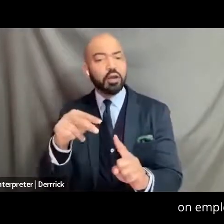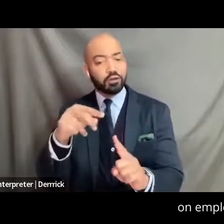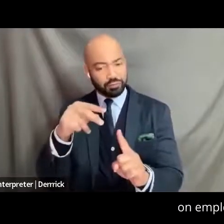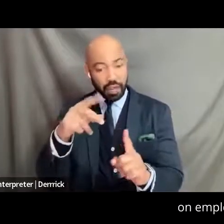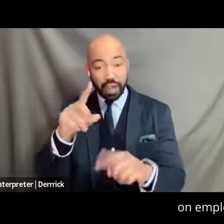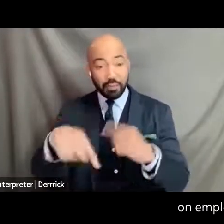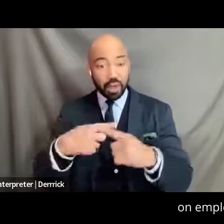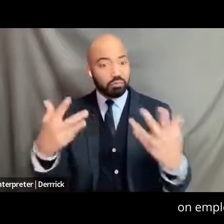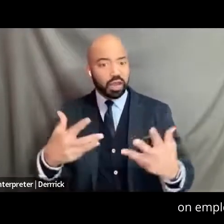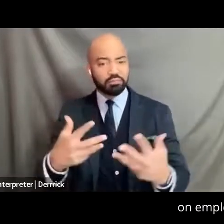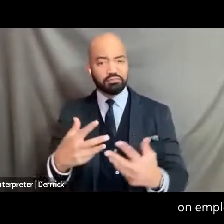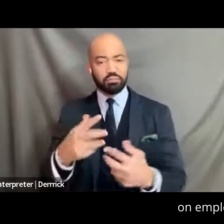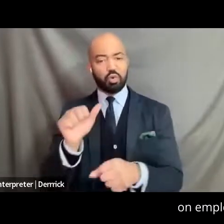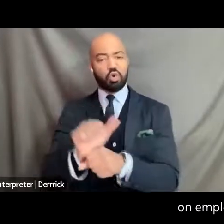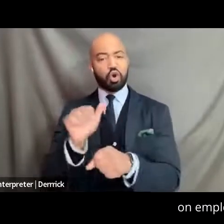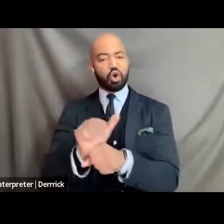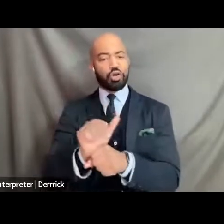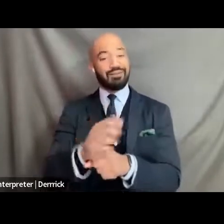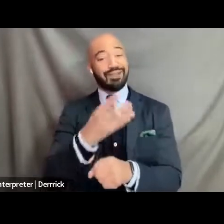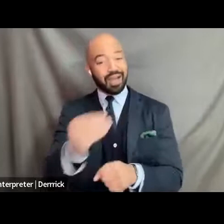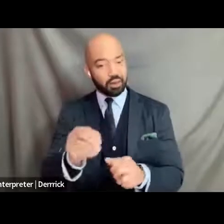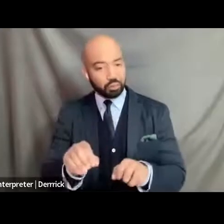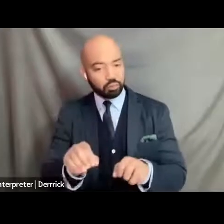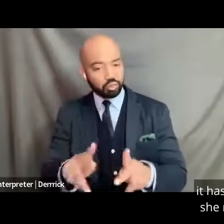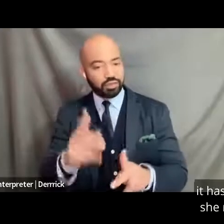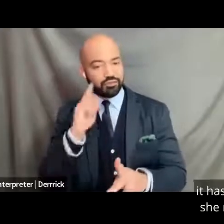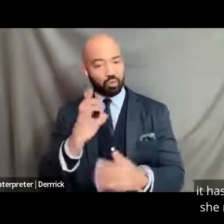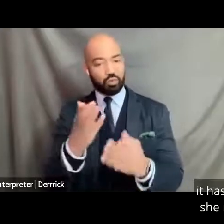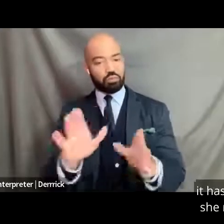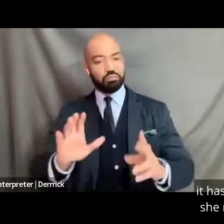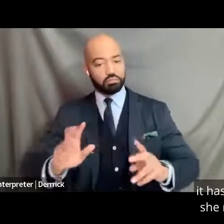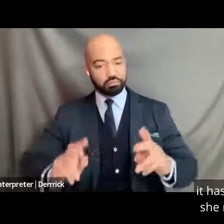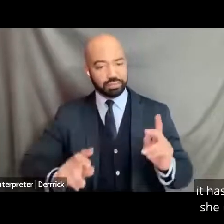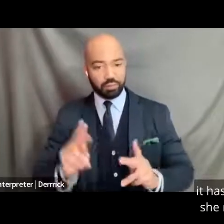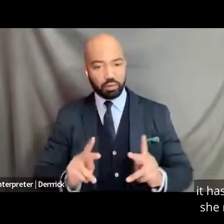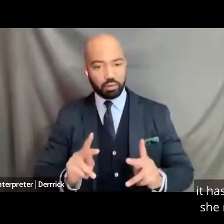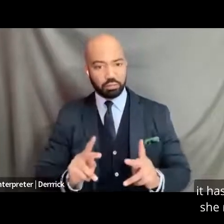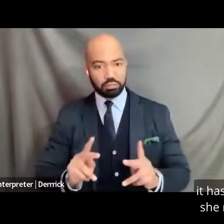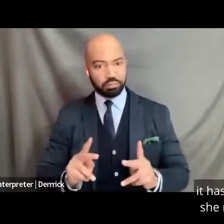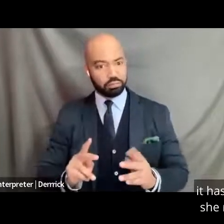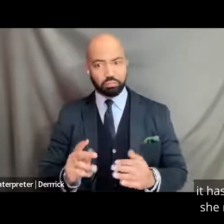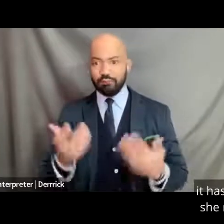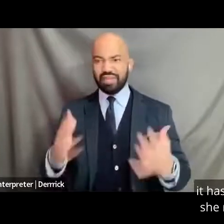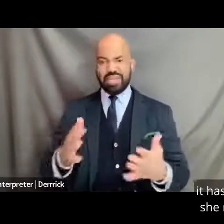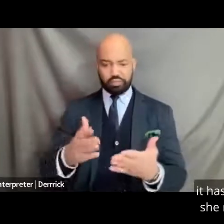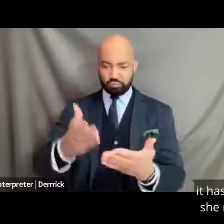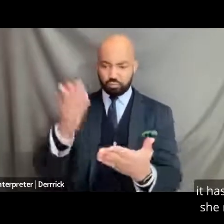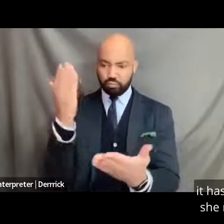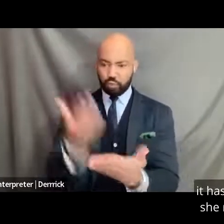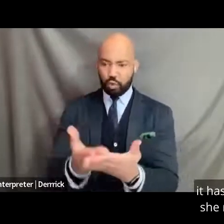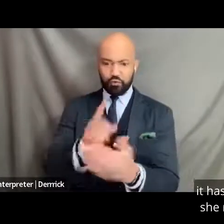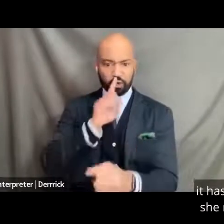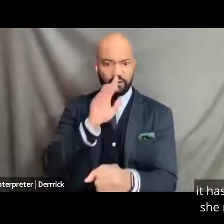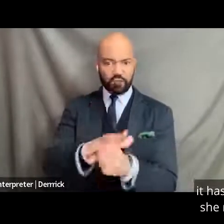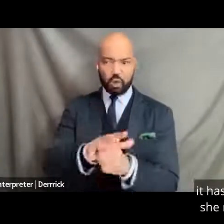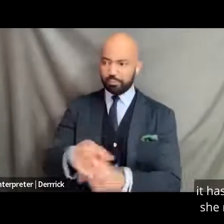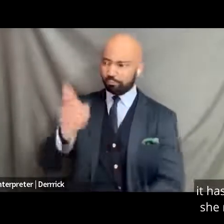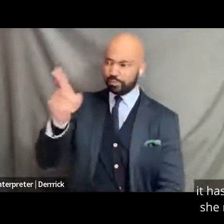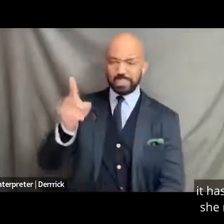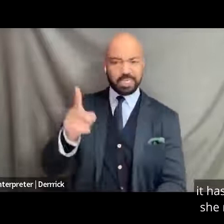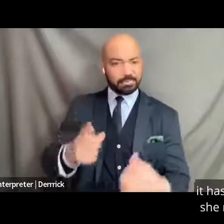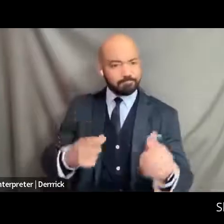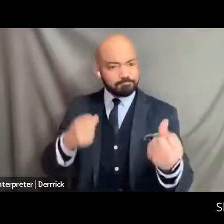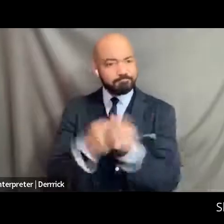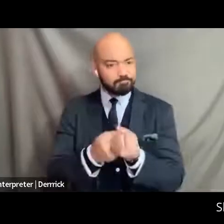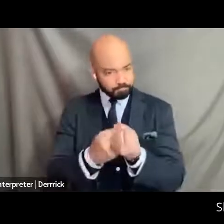unemployment and opportunity it has been confirmed that she really stands